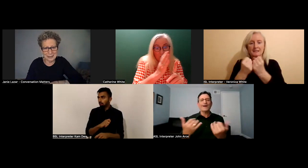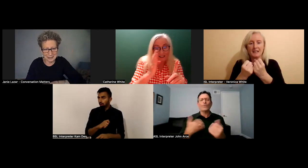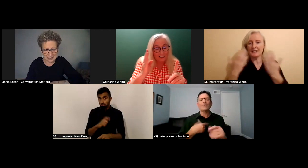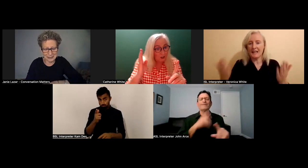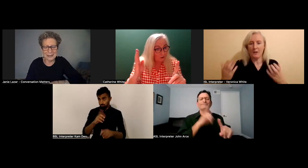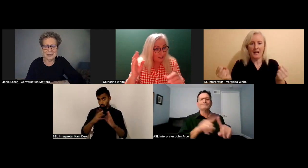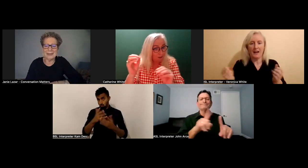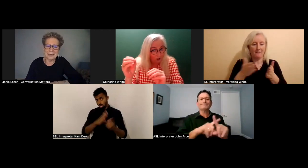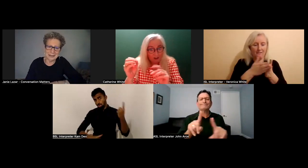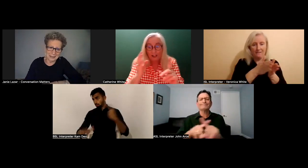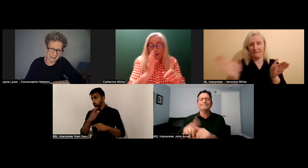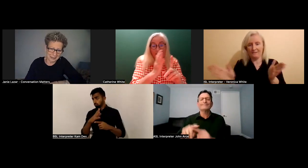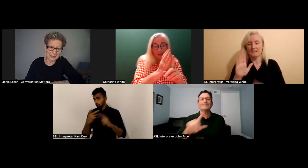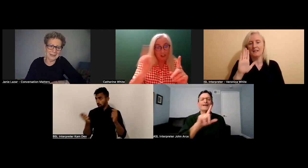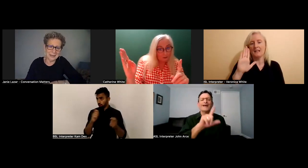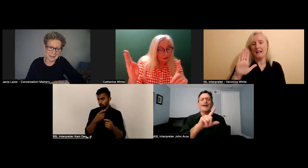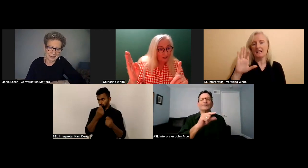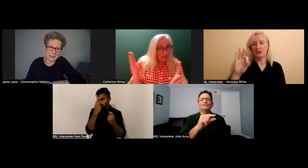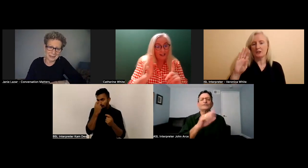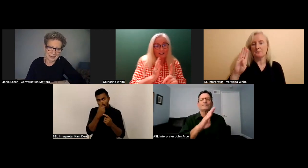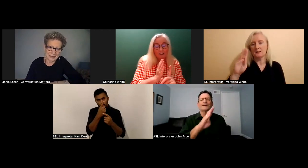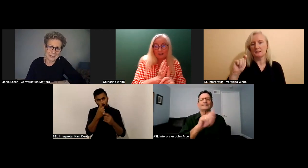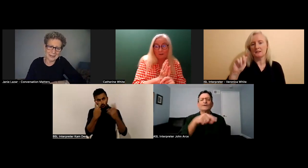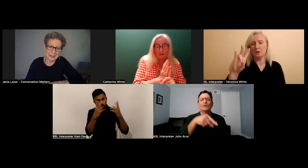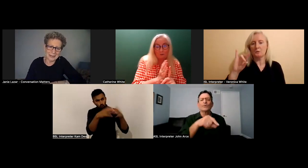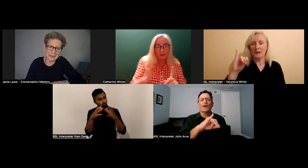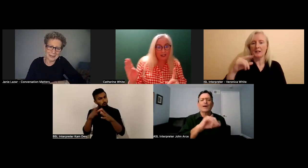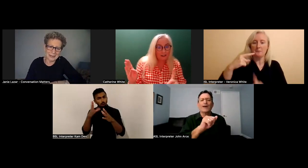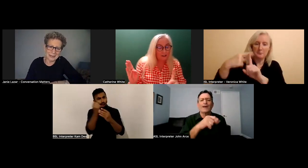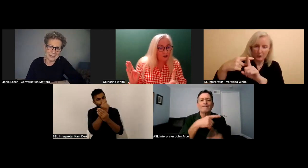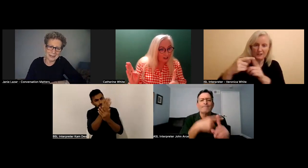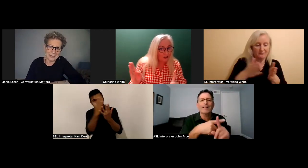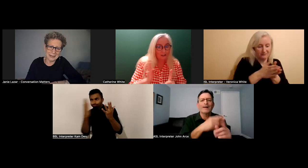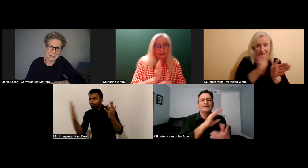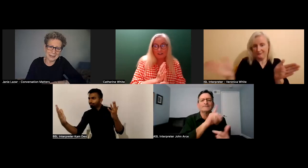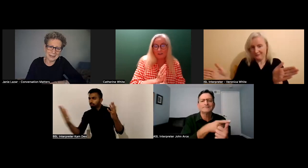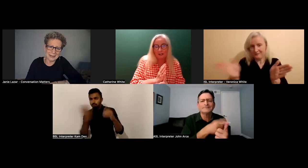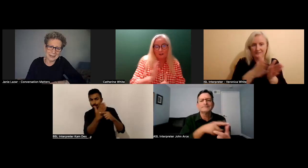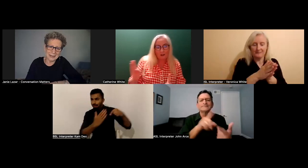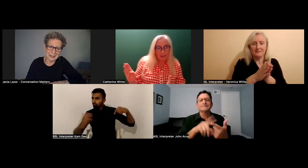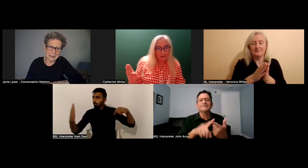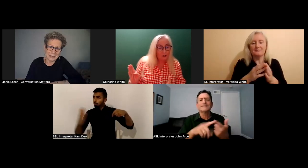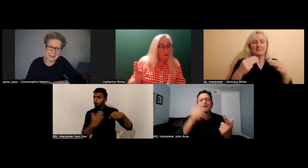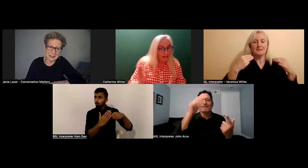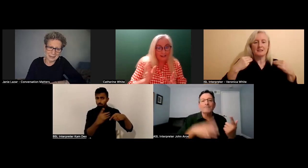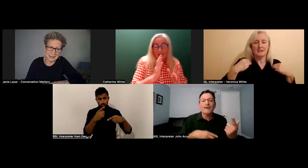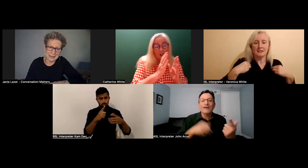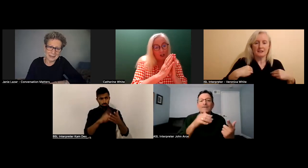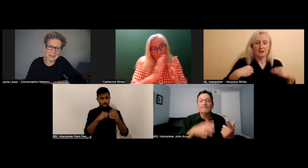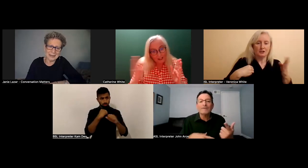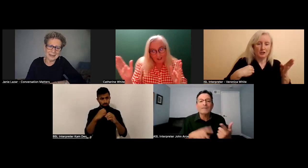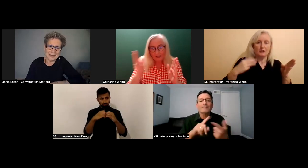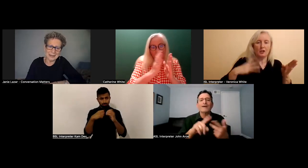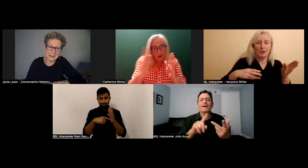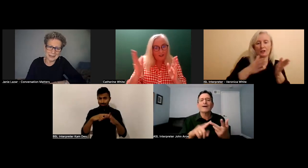know, the LGBTQI plus, there's a spectrum within that, there's a spectrum within gender, there's a spectrum within race,